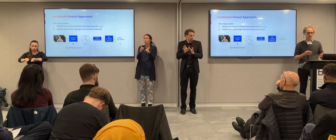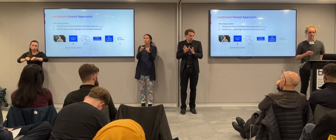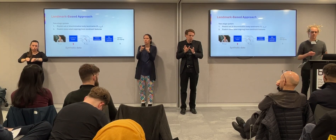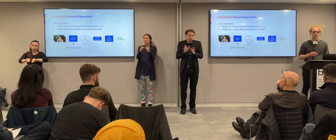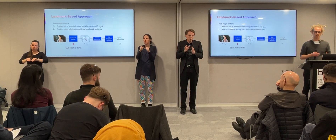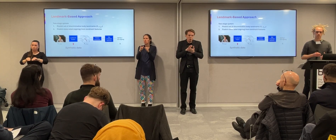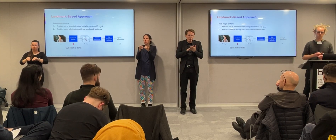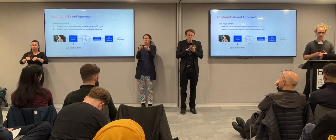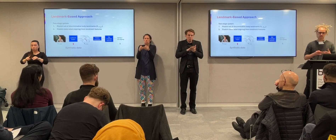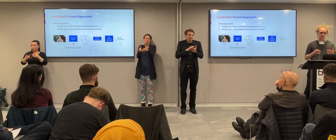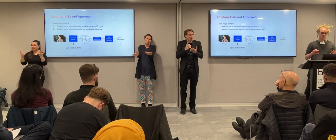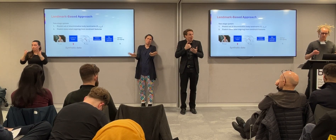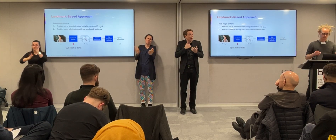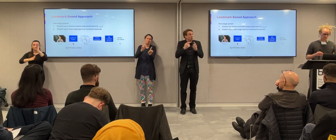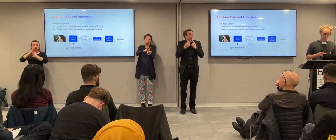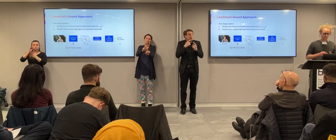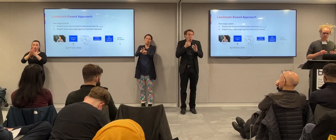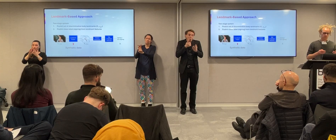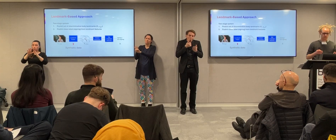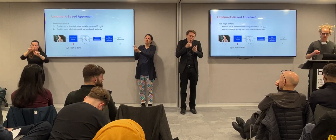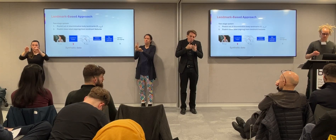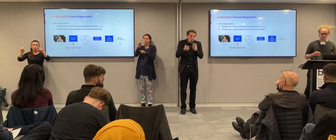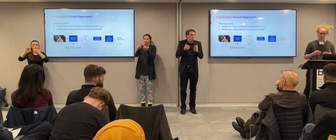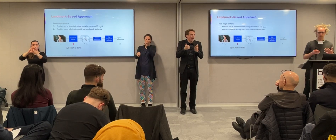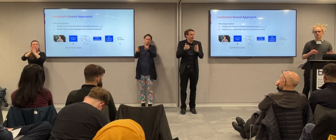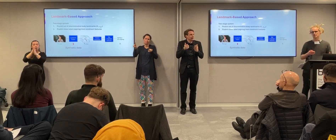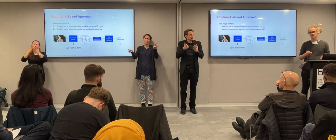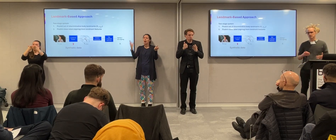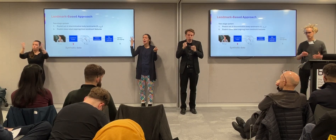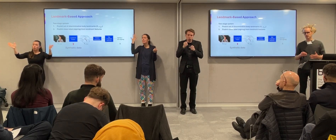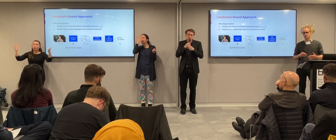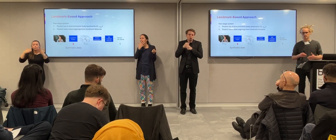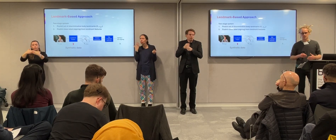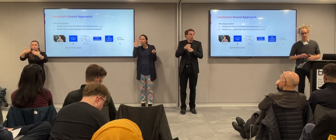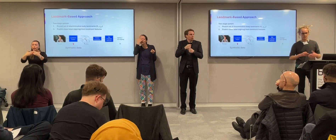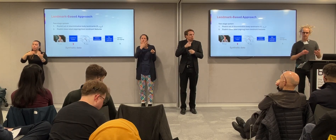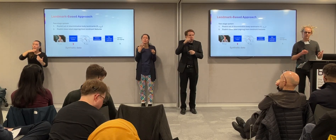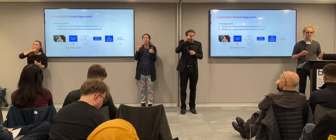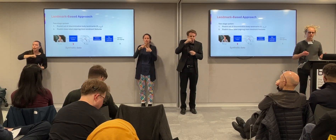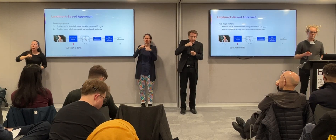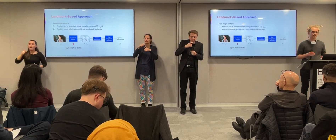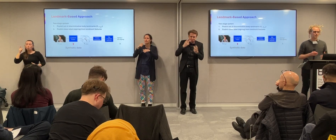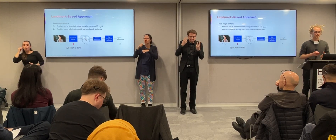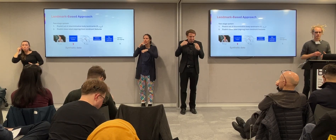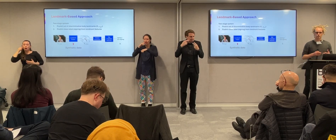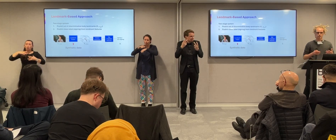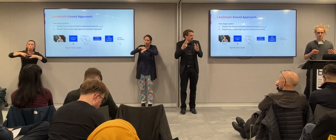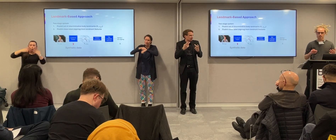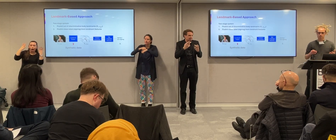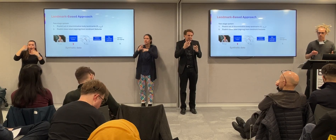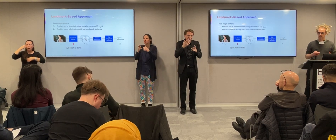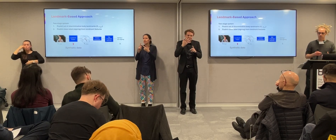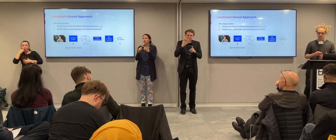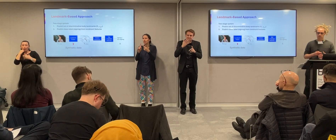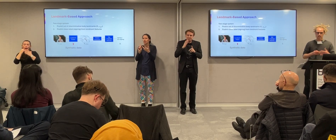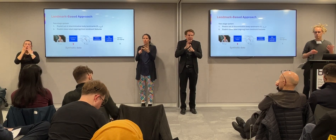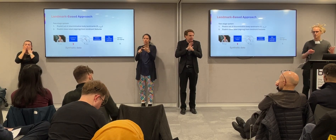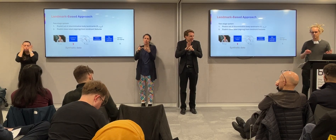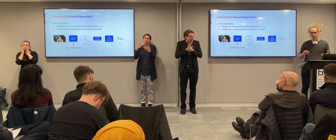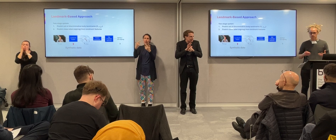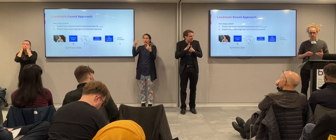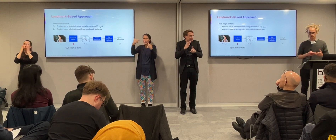it generalizes across different appearances, different ethnicities, different